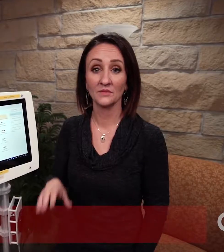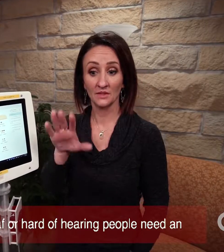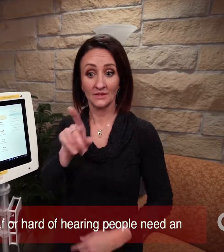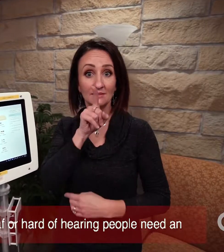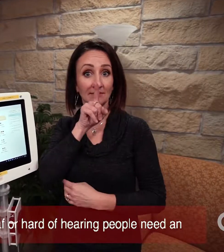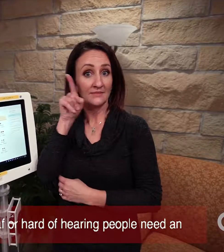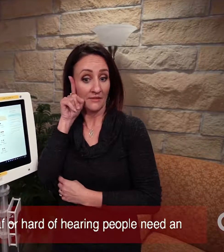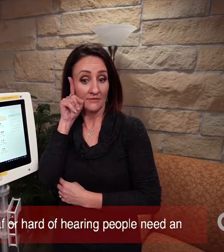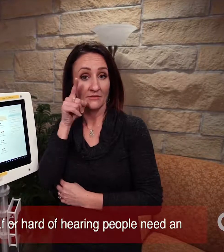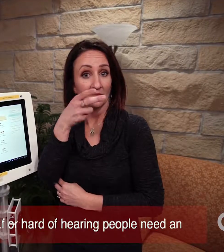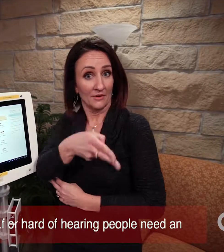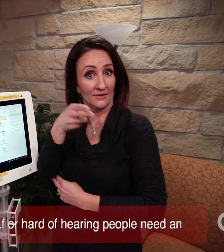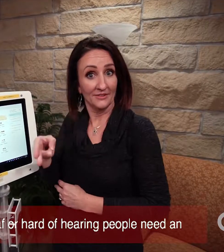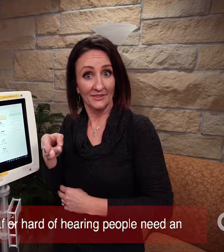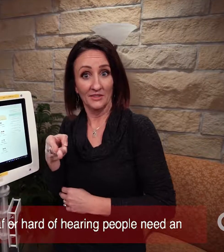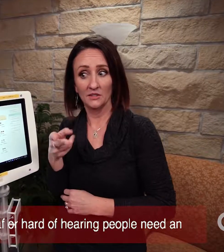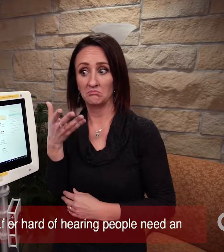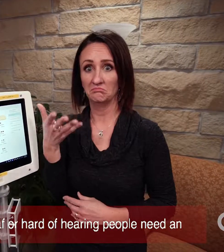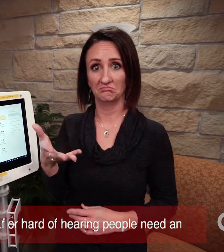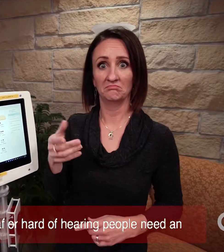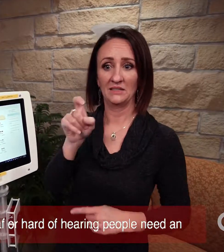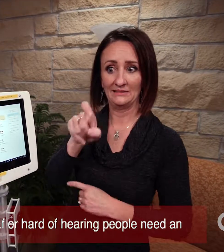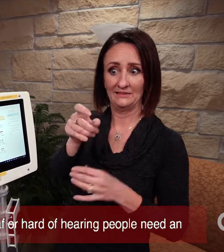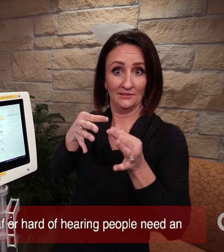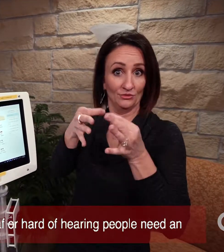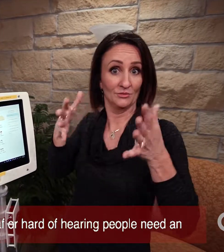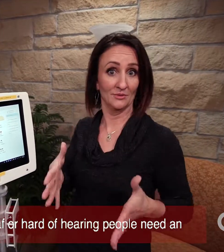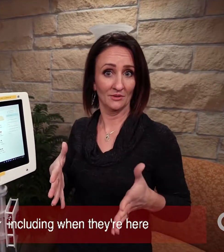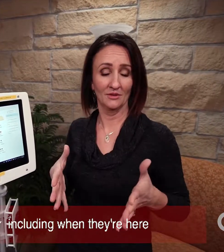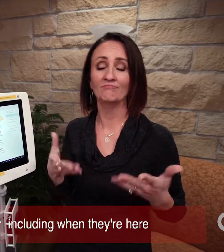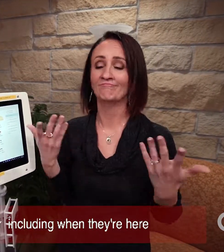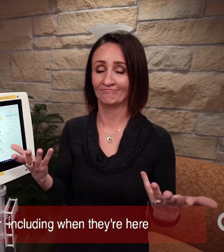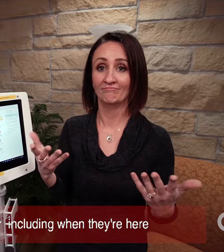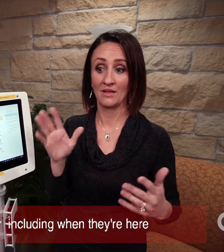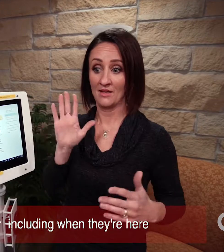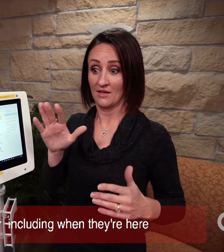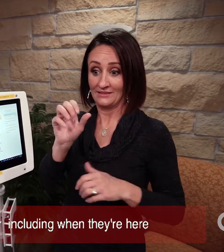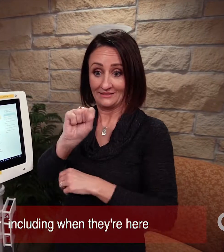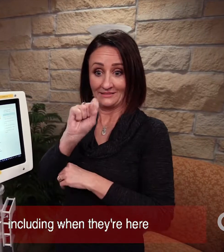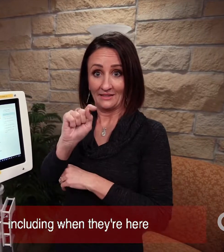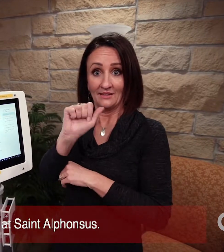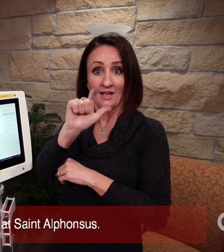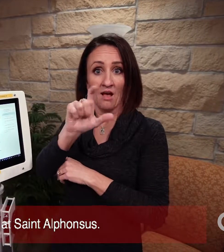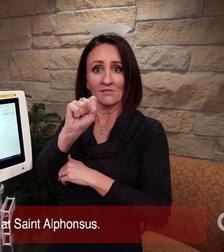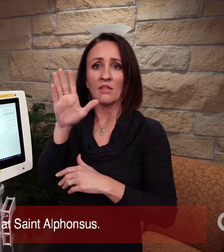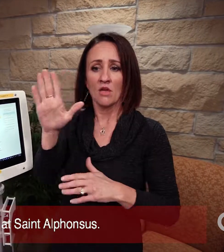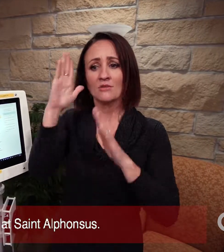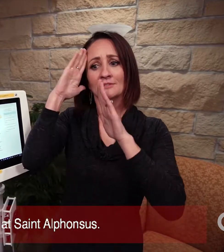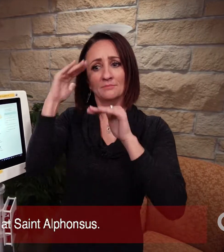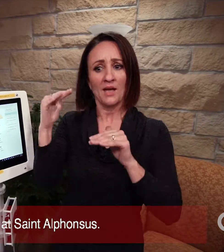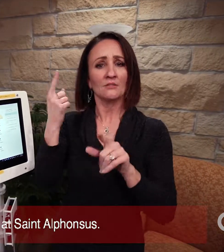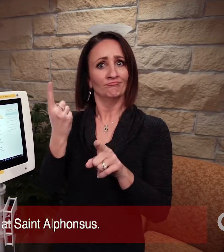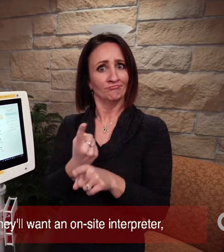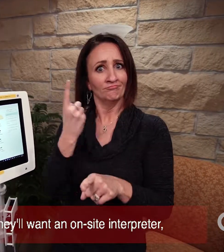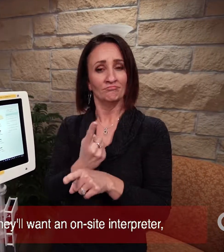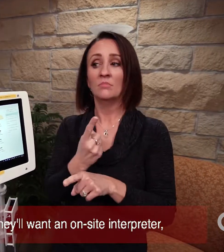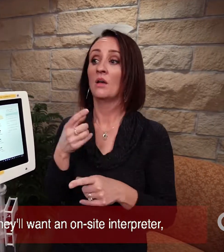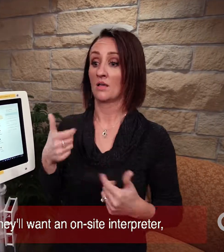Sometimes deaf or hard of hearing people need an interpreter, including when they're here at St. Alphonsus. Of course,